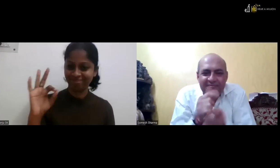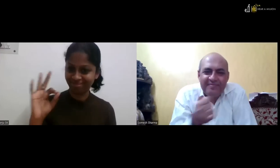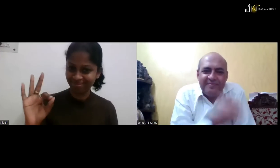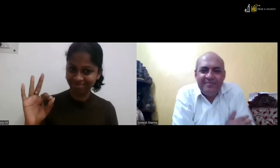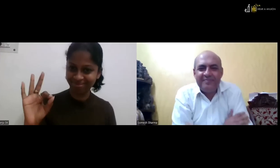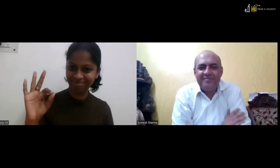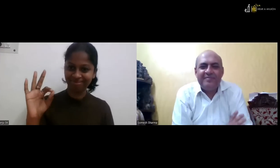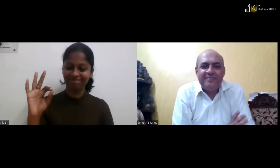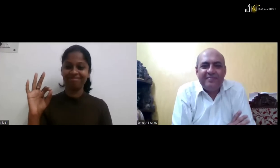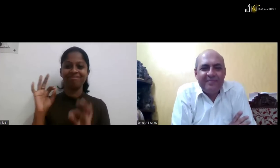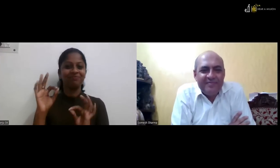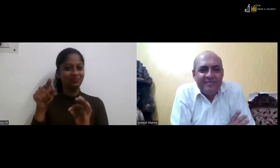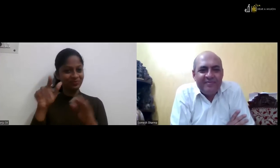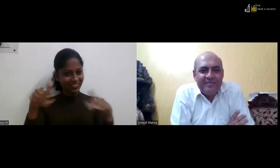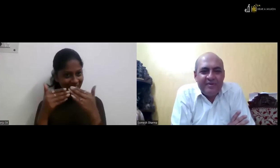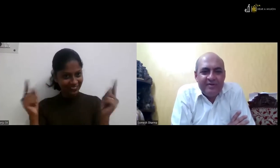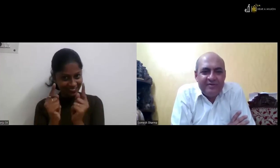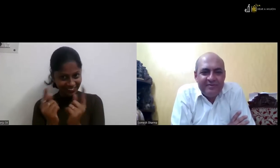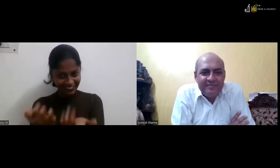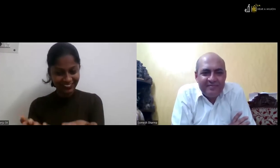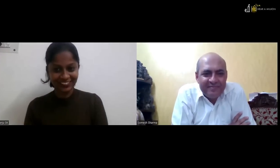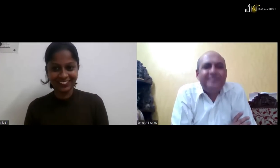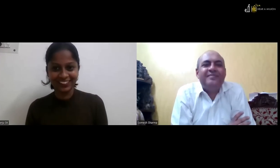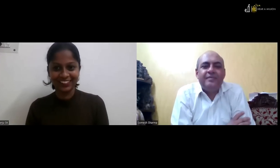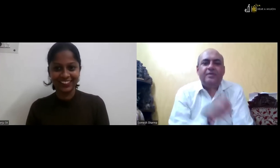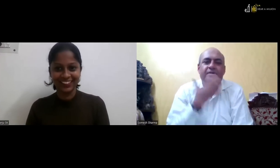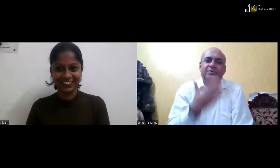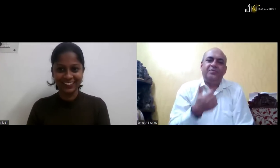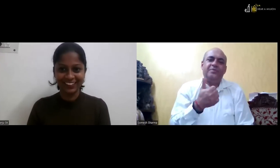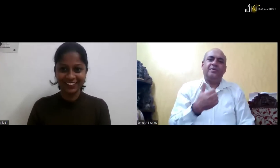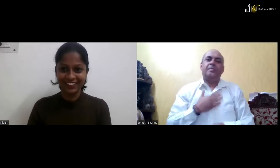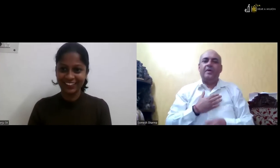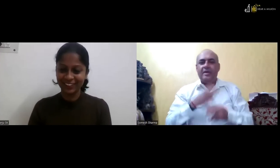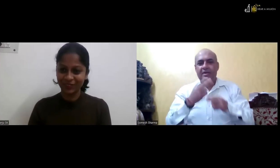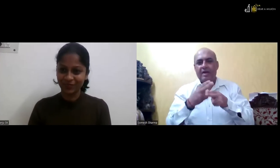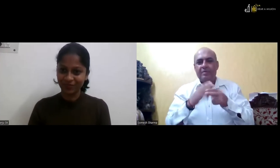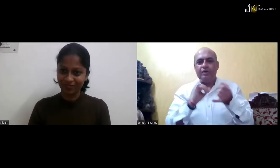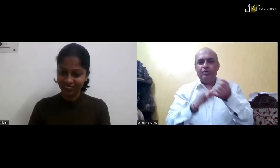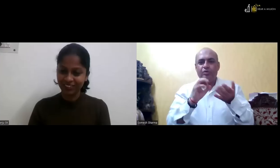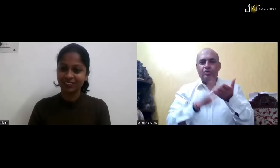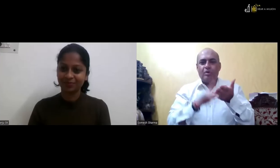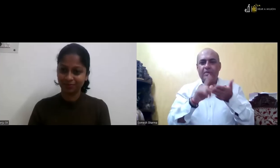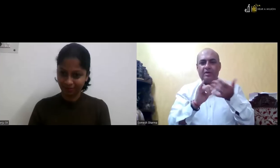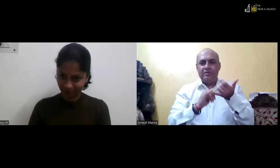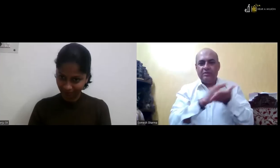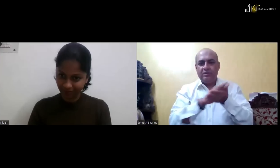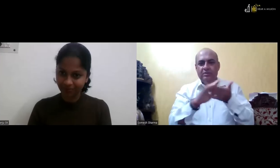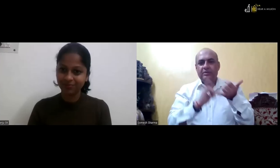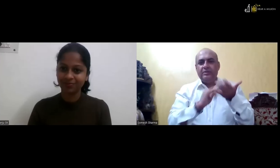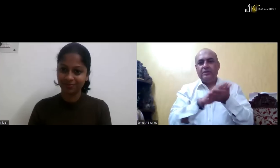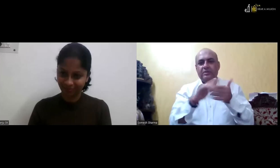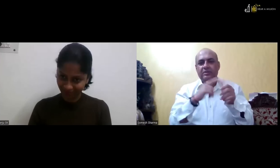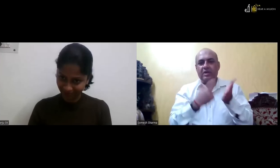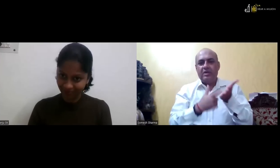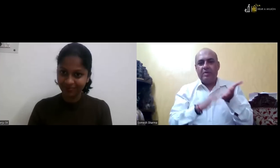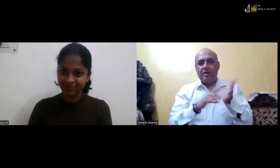All right. Hello, nice to meet you. So could you please introduce yourself? All right. So my name